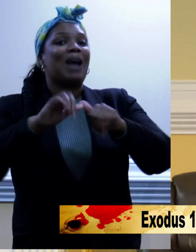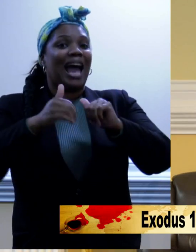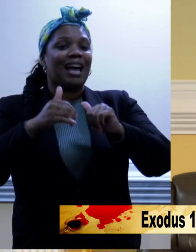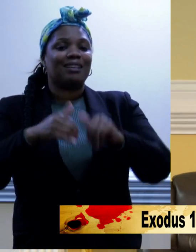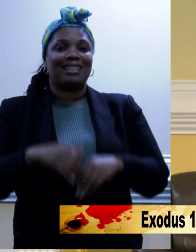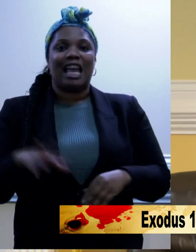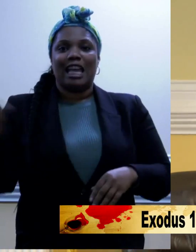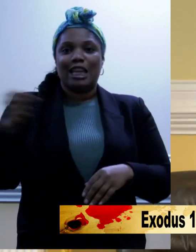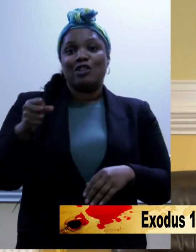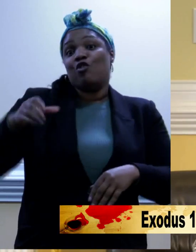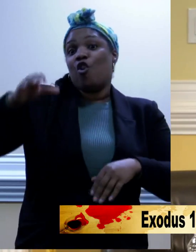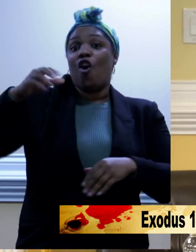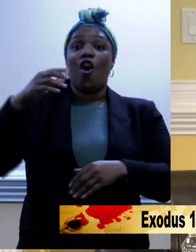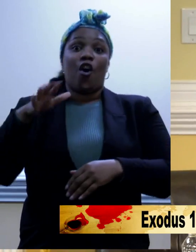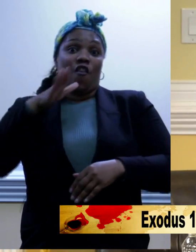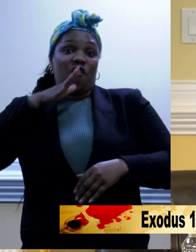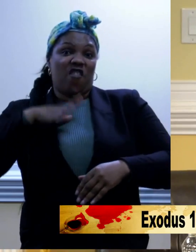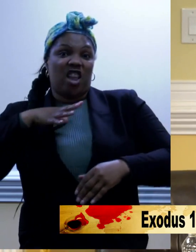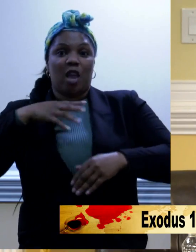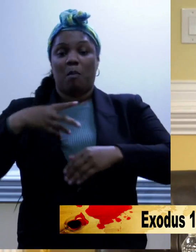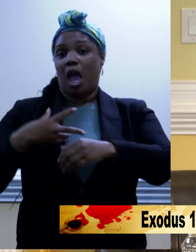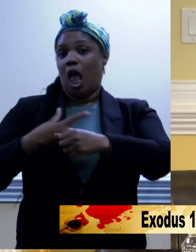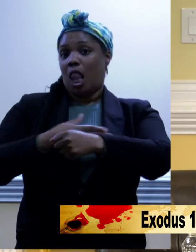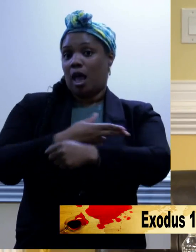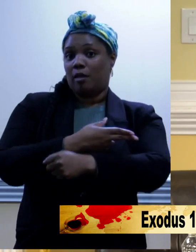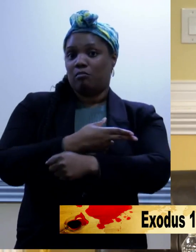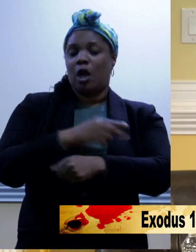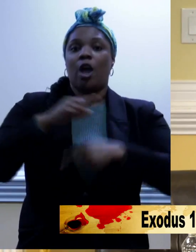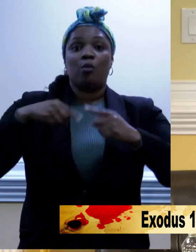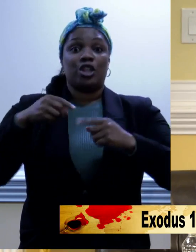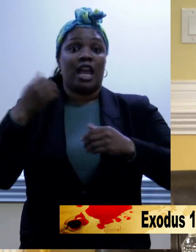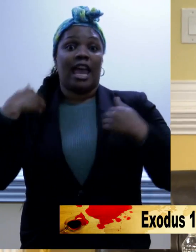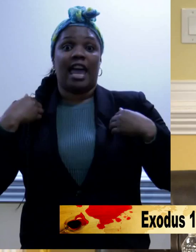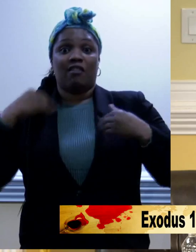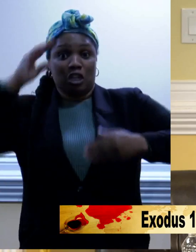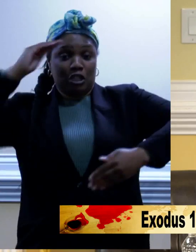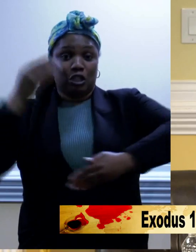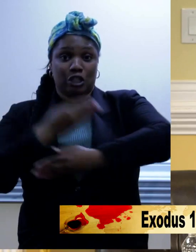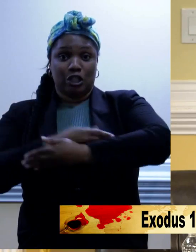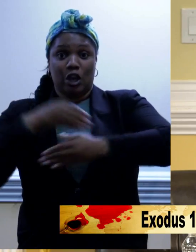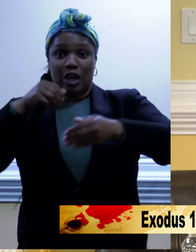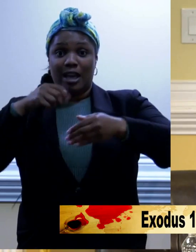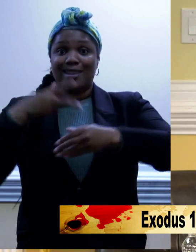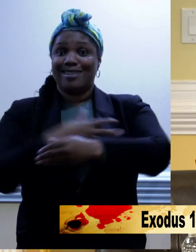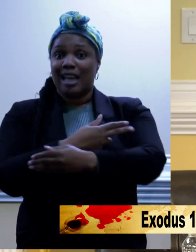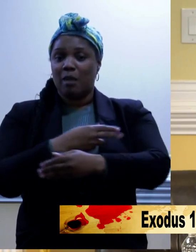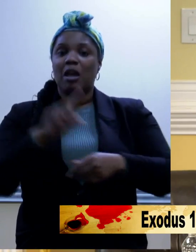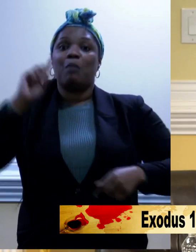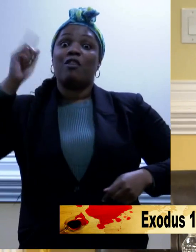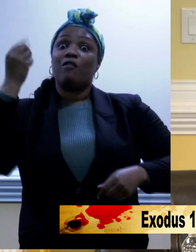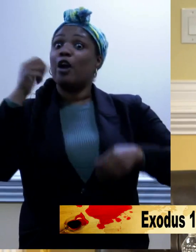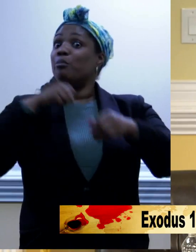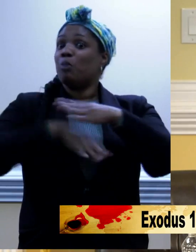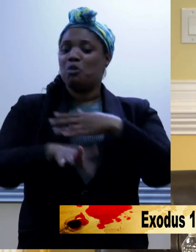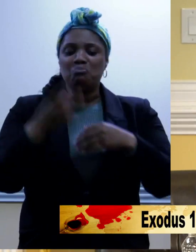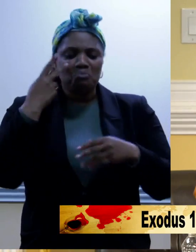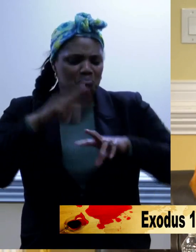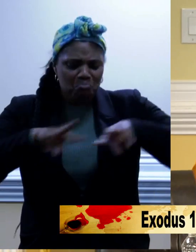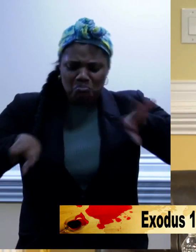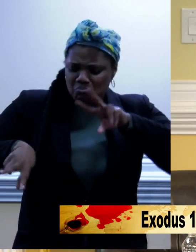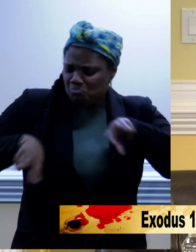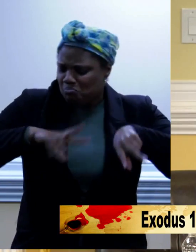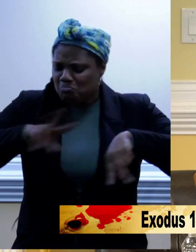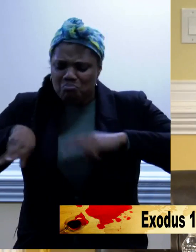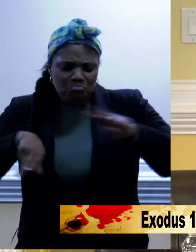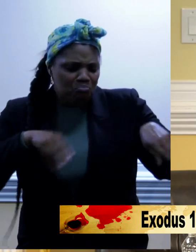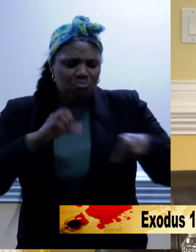your female lamb. Then when you have a male, you get that male. He got to be the firstborn. You got to examine him. Make sure he don't have